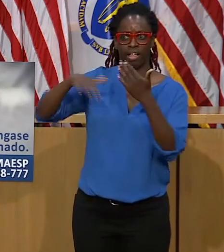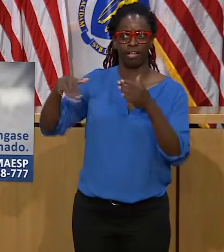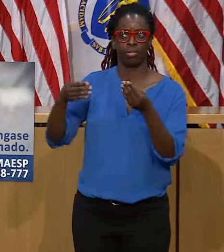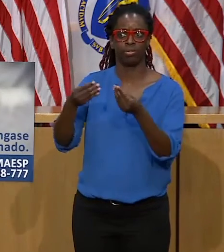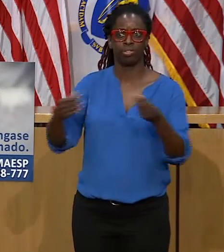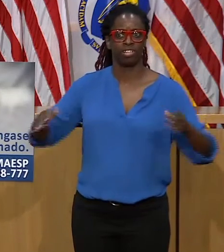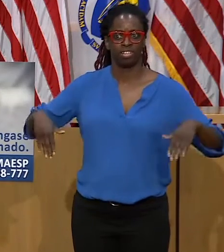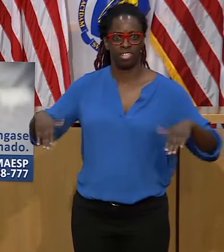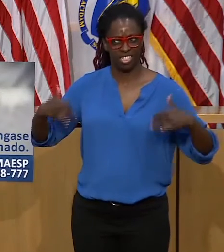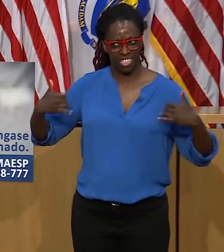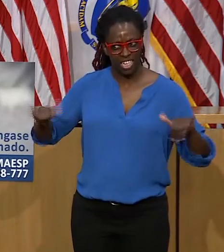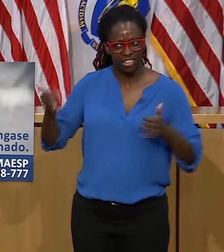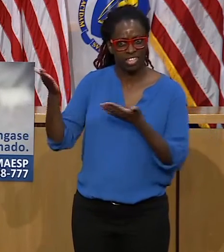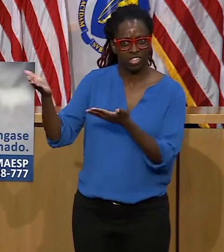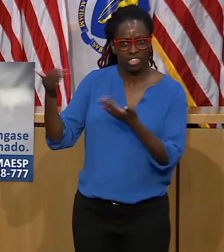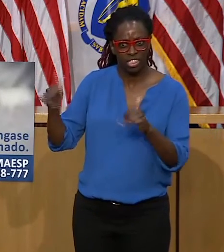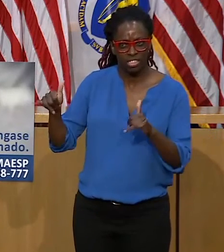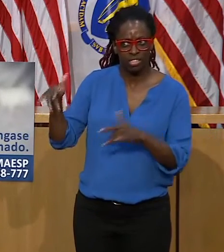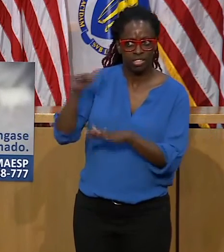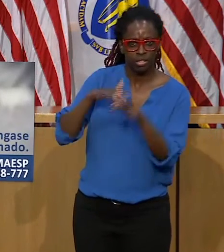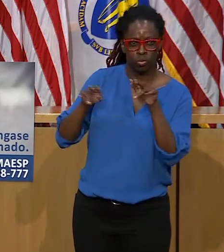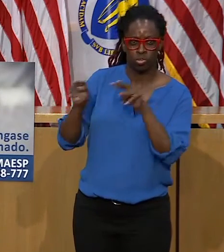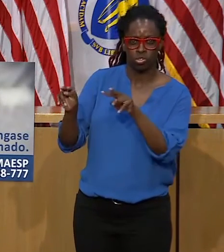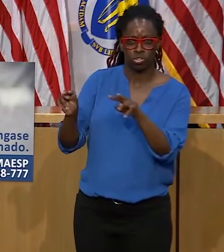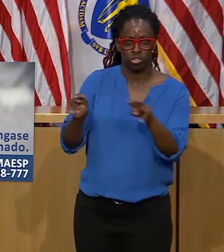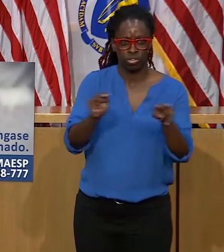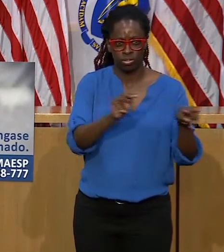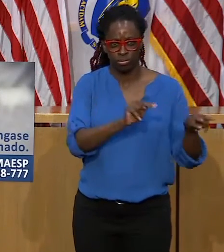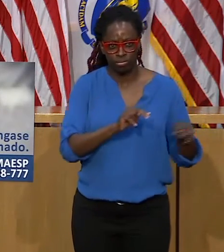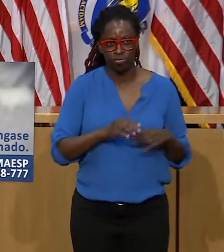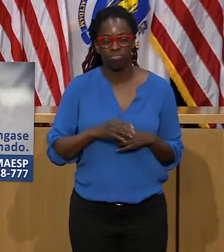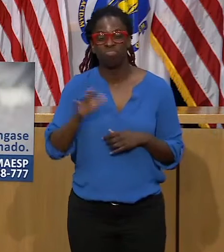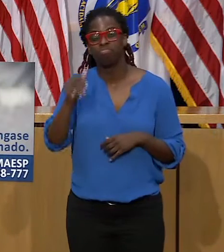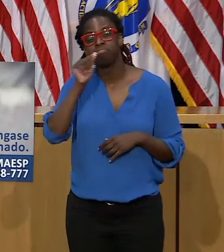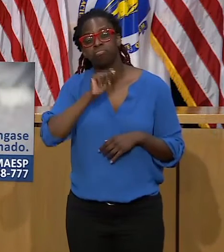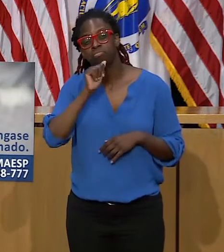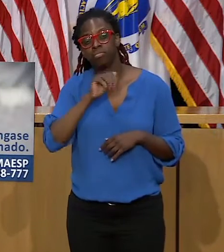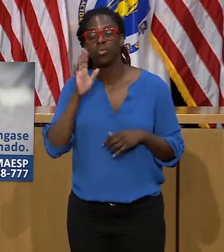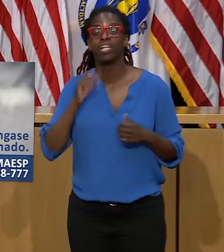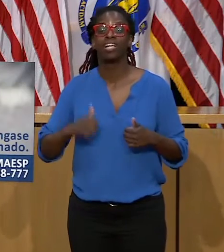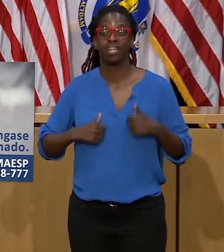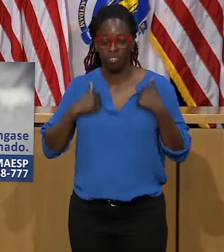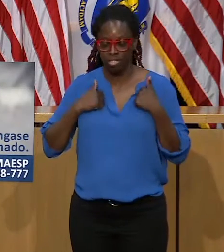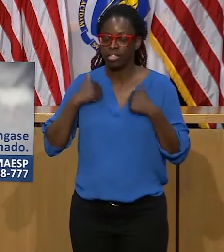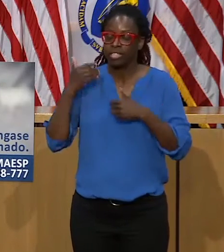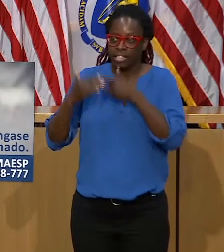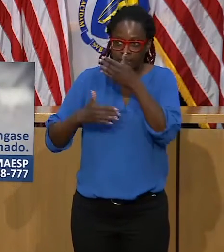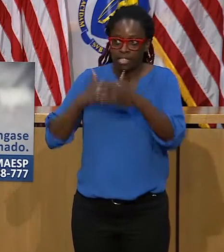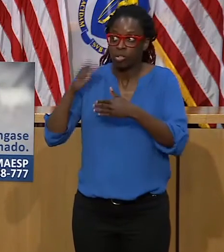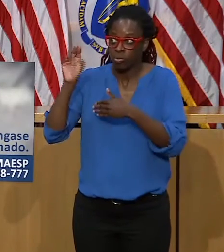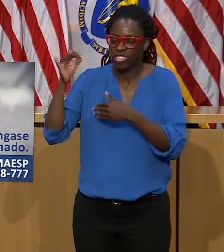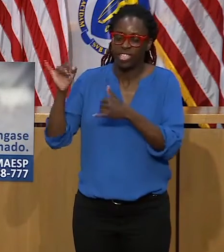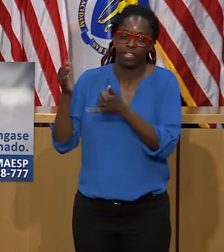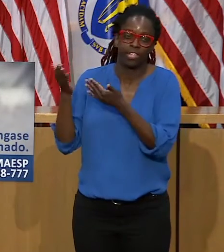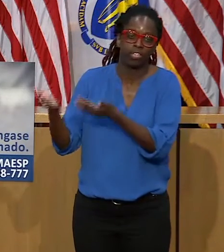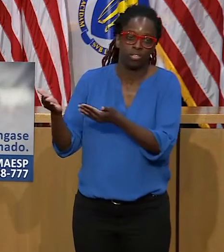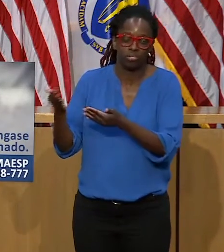cautious and vigilant in fighting this disease and protect ourselves, our families, and our